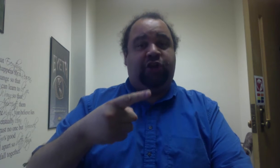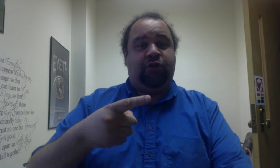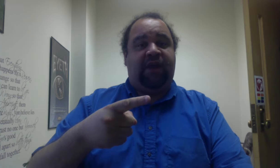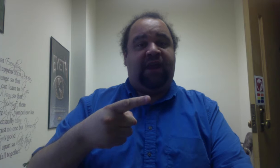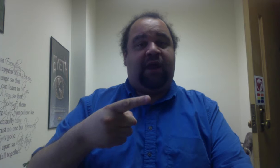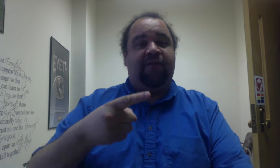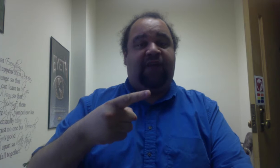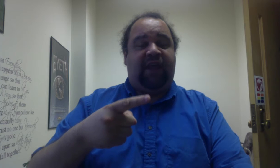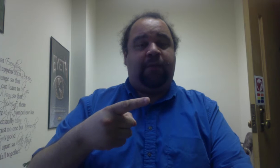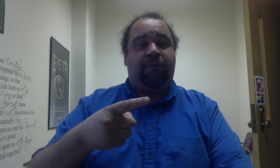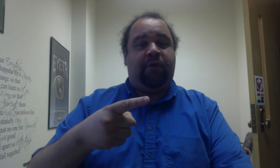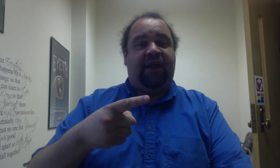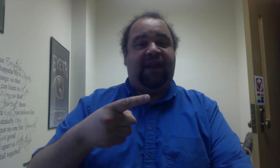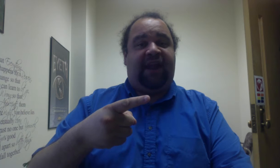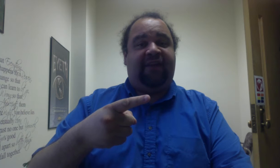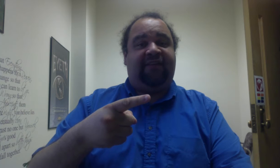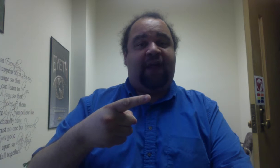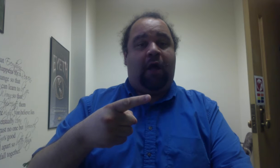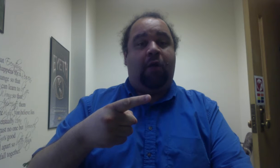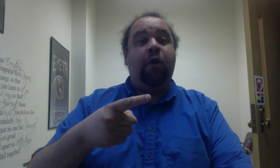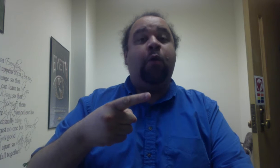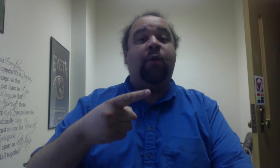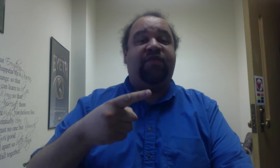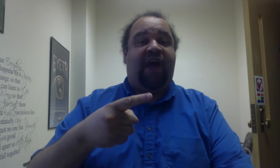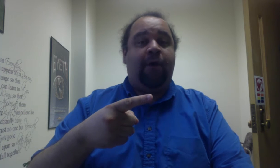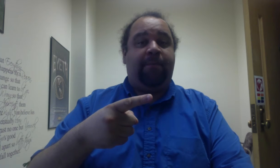unit available in ASL without meaning.